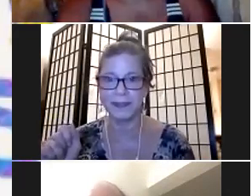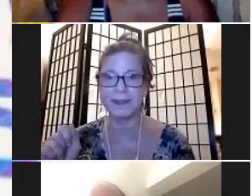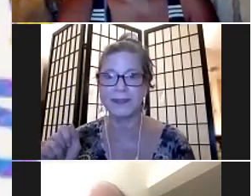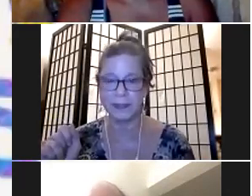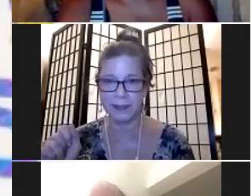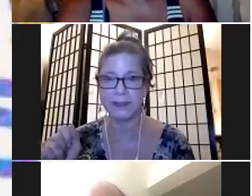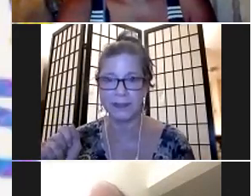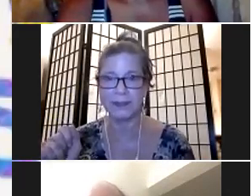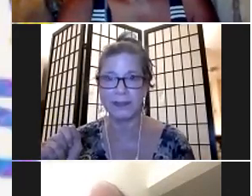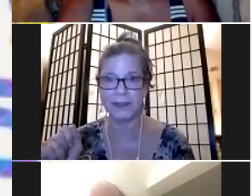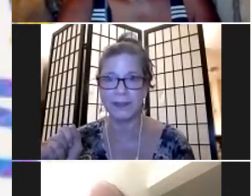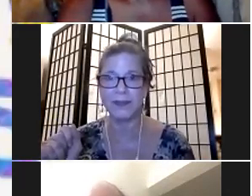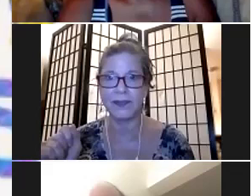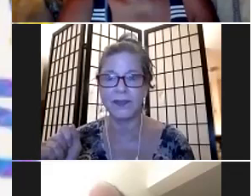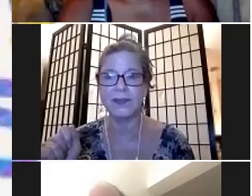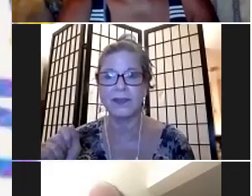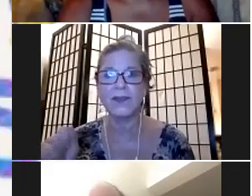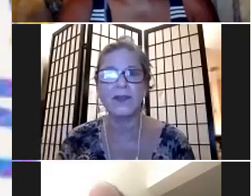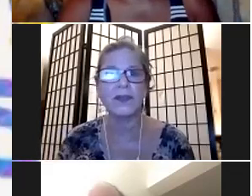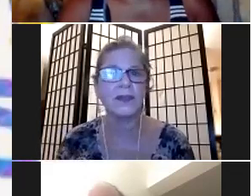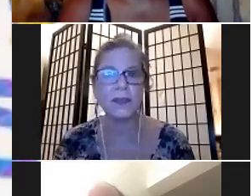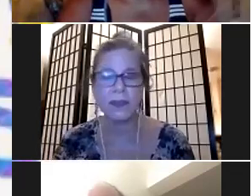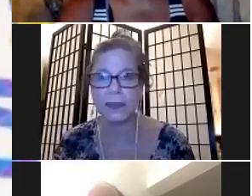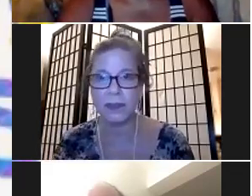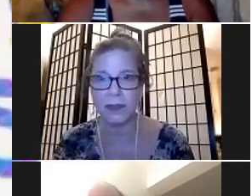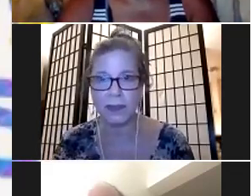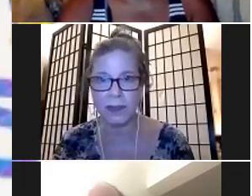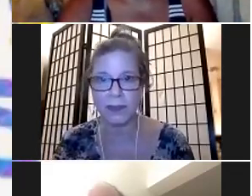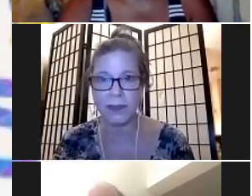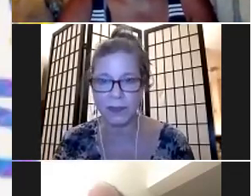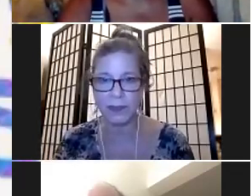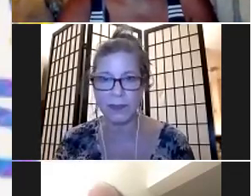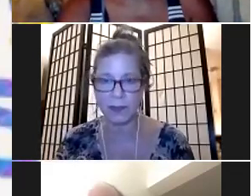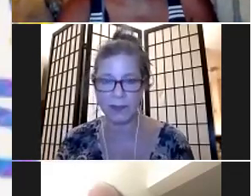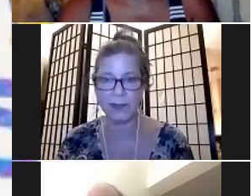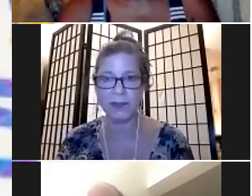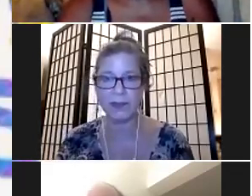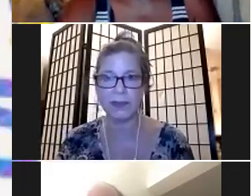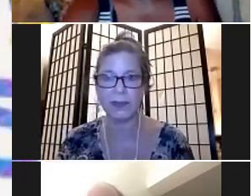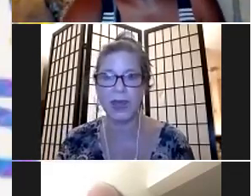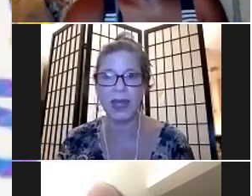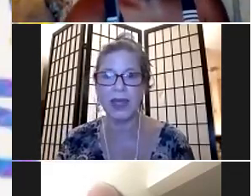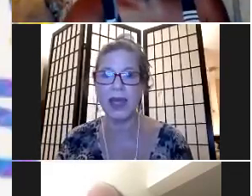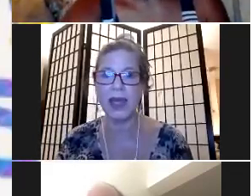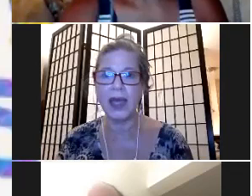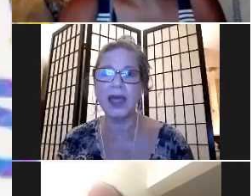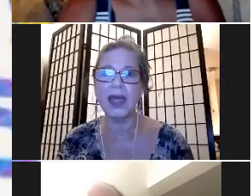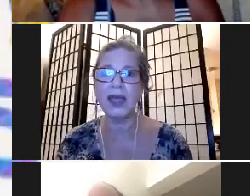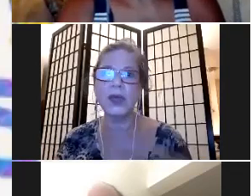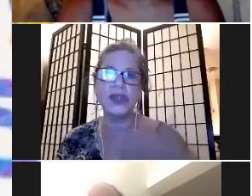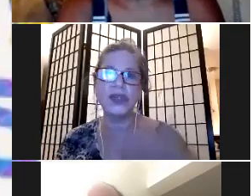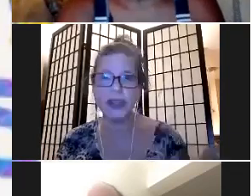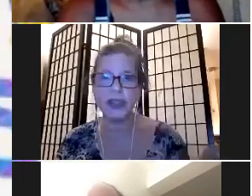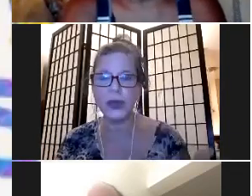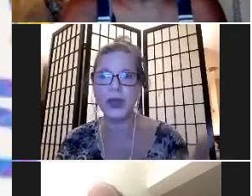signing that. Yeah. And then now you know it without having to remember it. And like any language, you